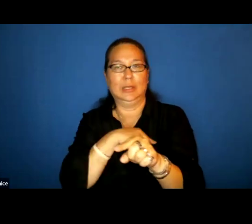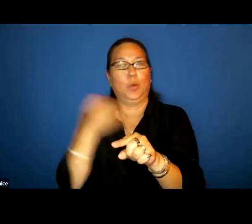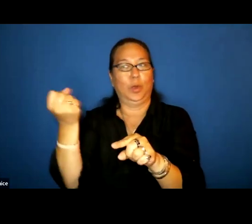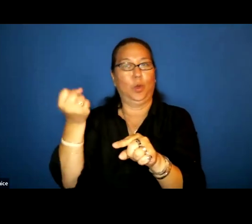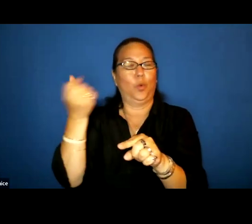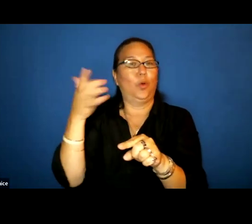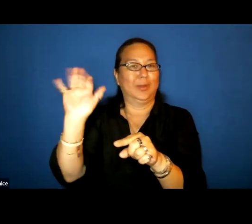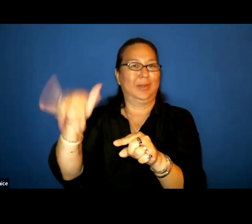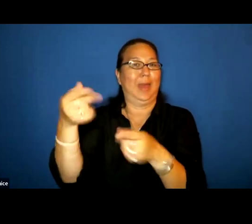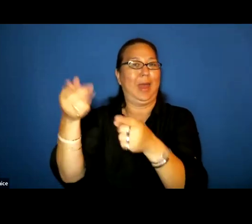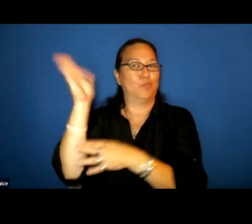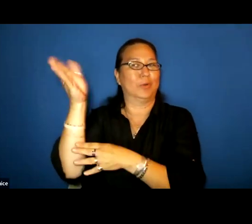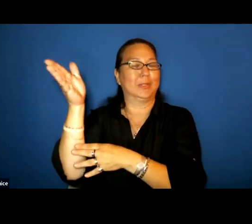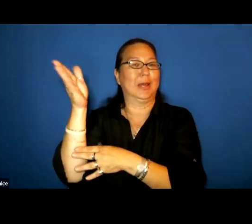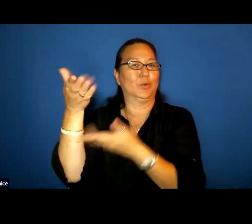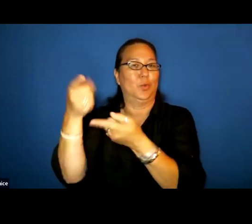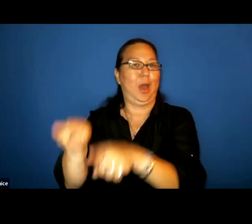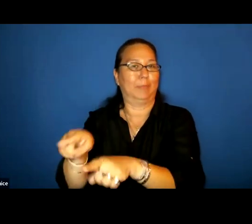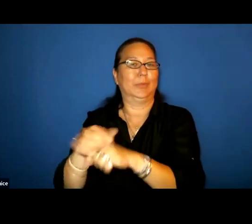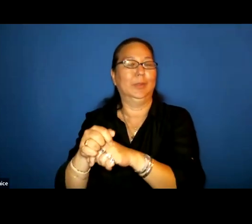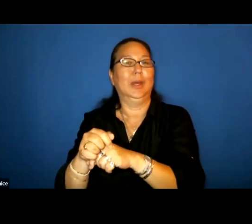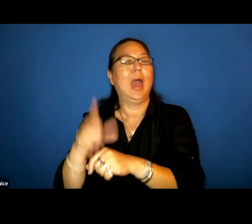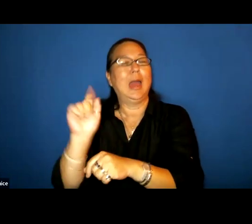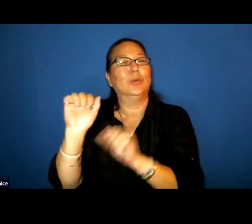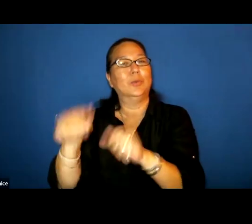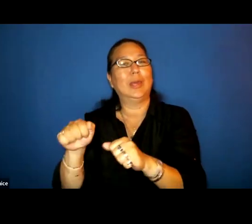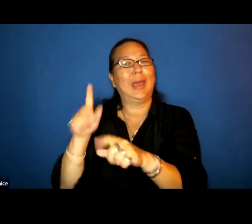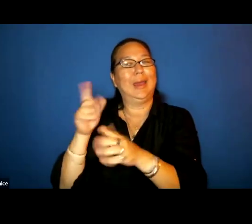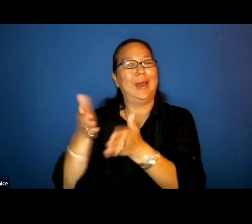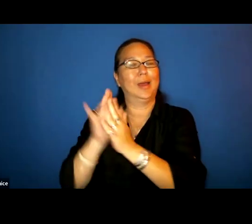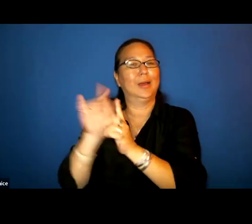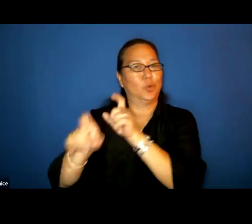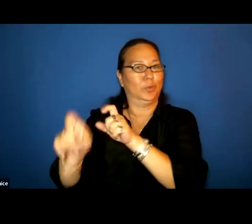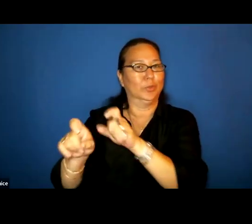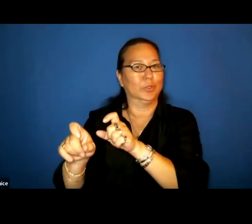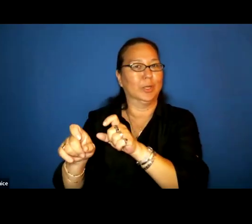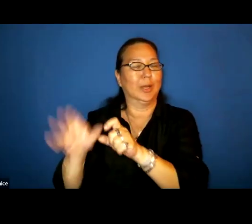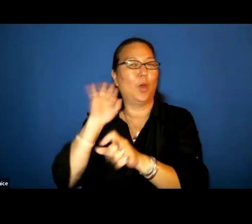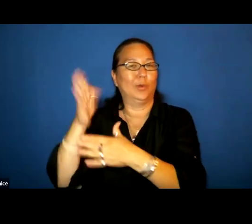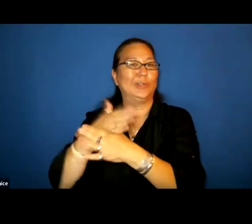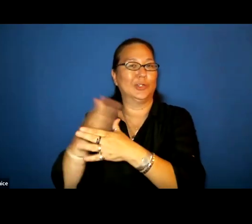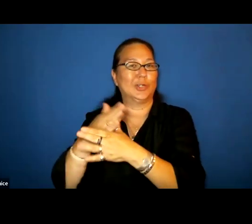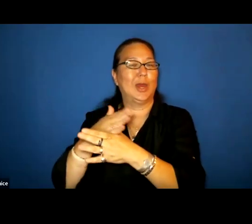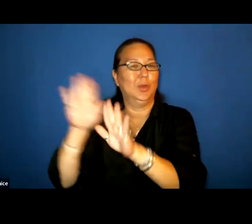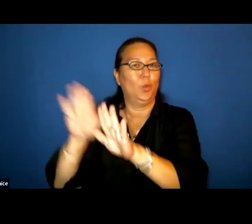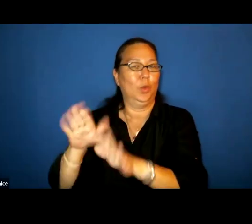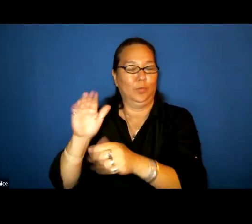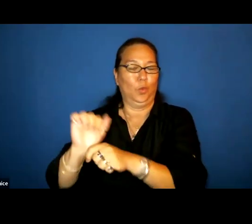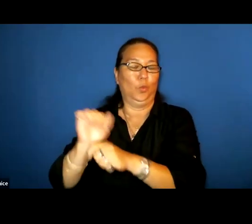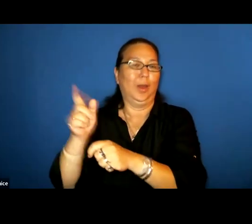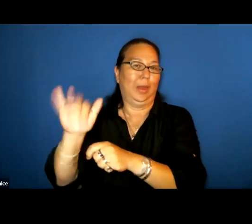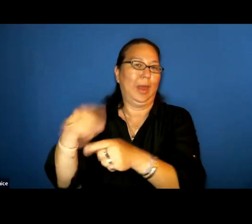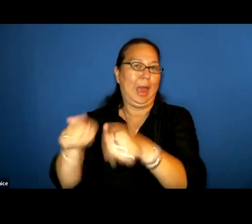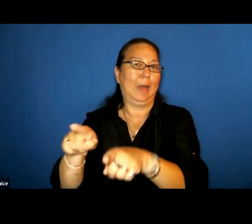happens, and the full team will be here to be able to share just the great work that happened. Last month, we held the